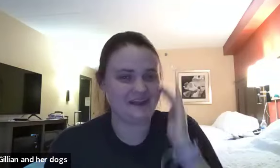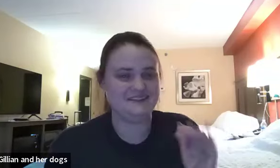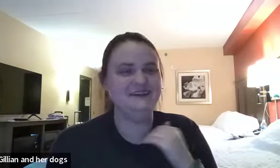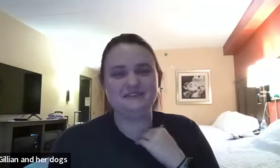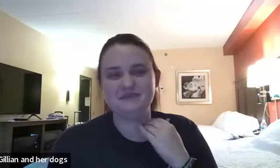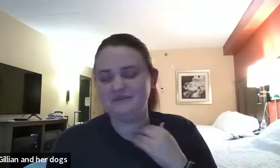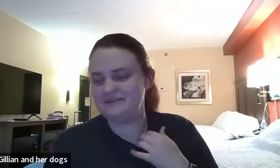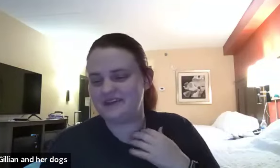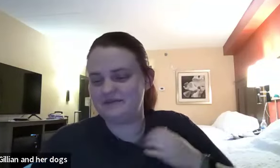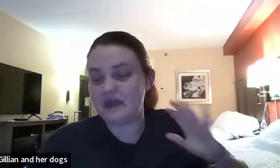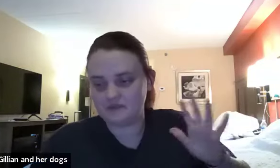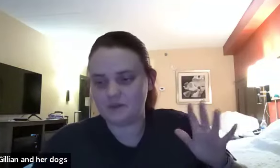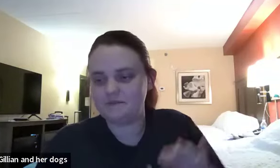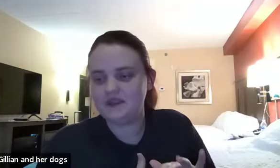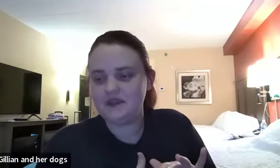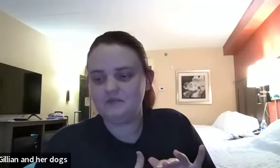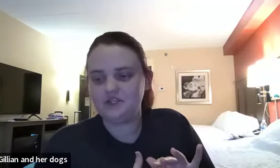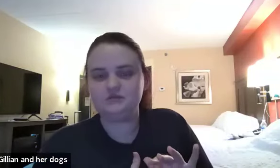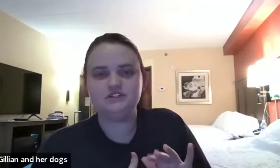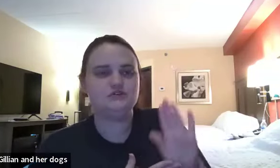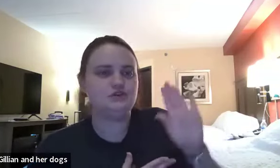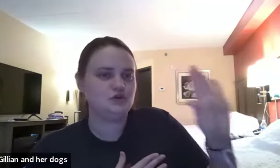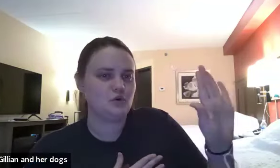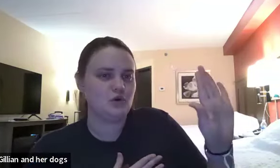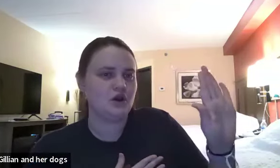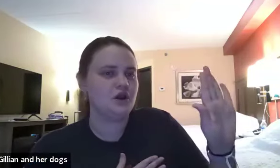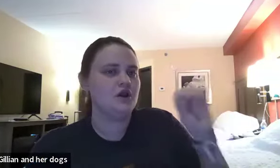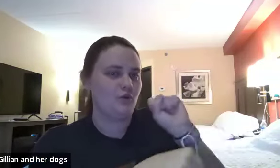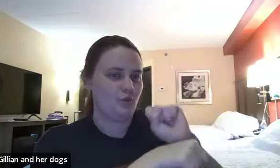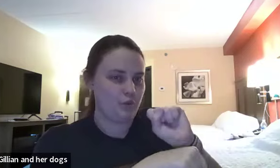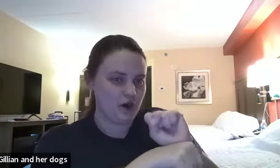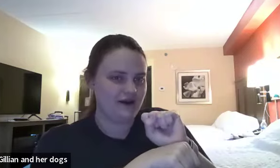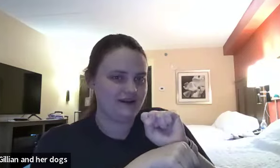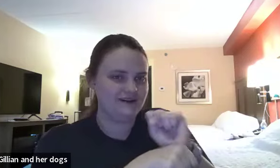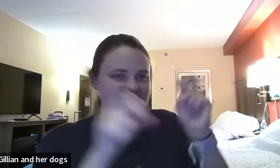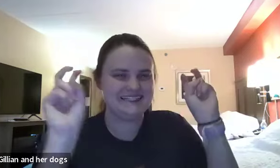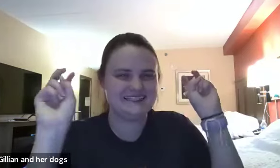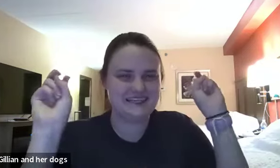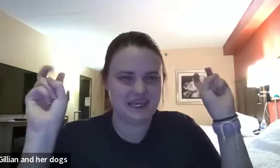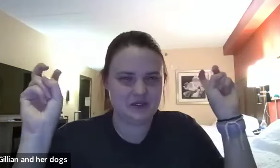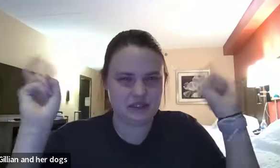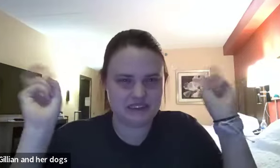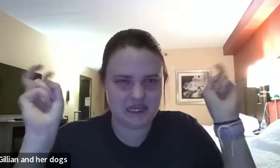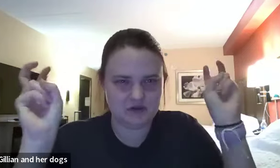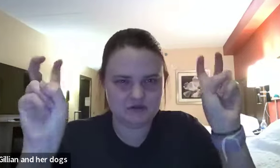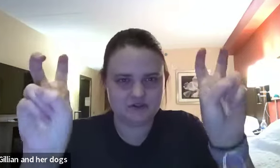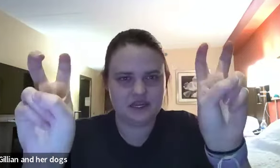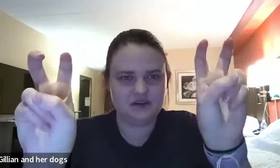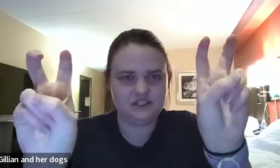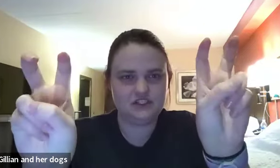guys at the moment. At the moment, but you would do your work title, like title. So title is